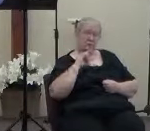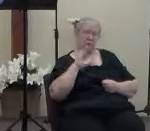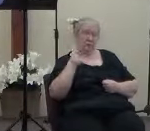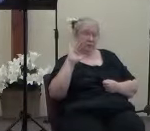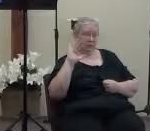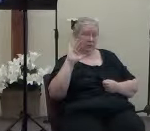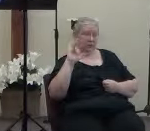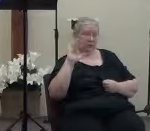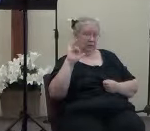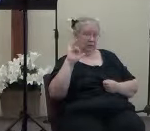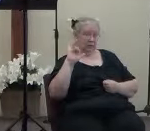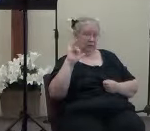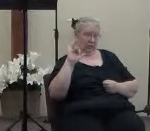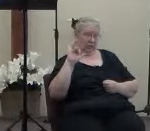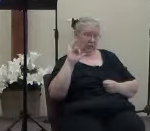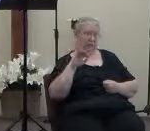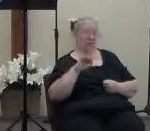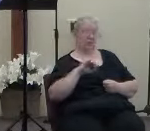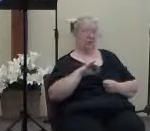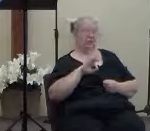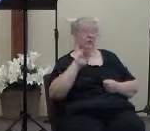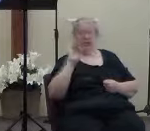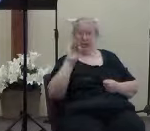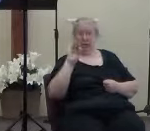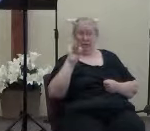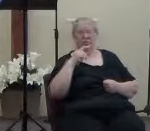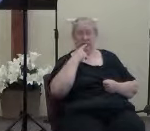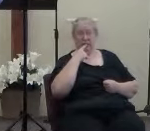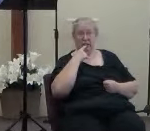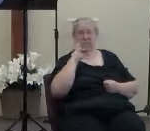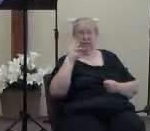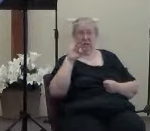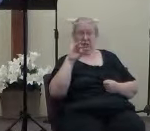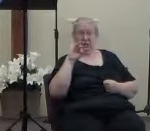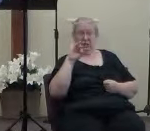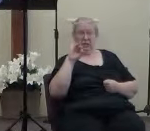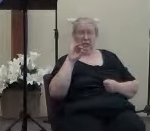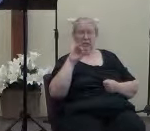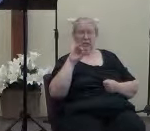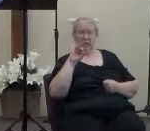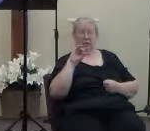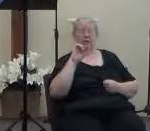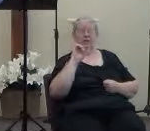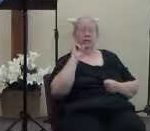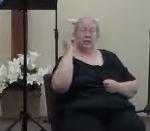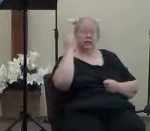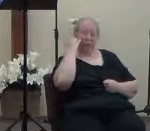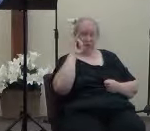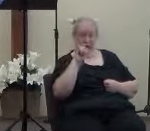It means we got to do something here. Something's going to happen. It says, if. If you do away with the yoke of